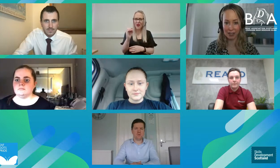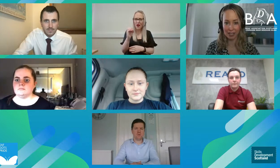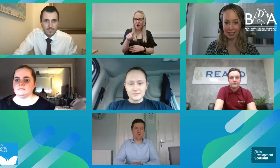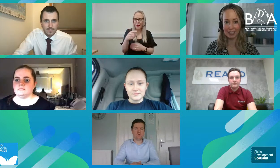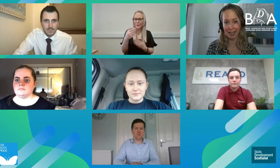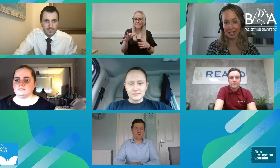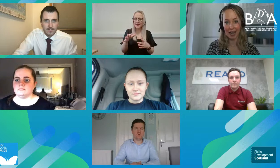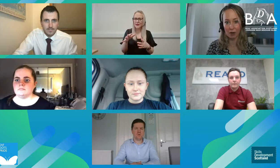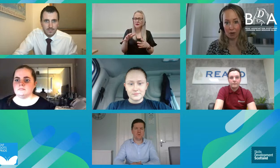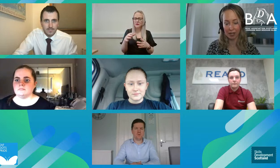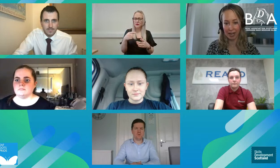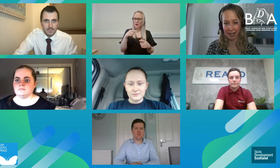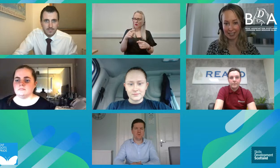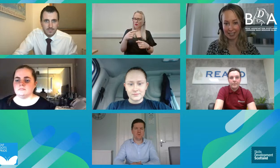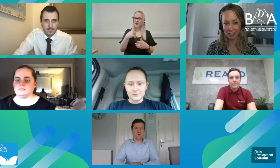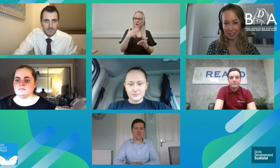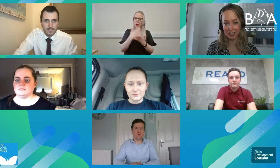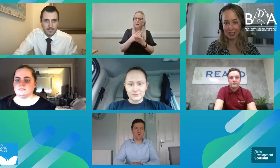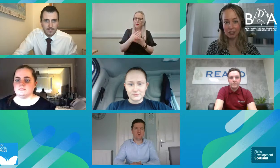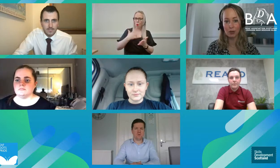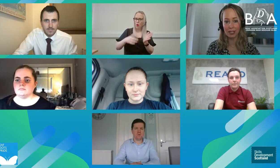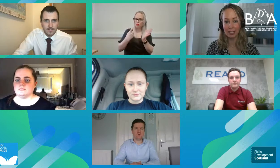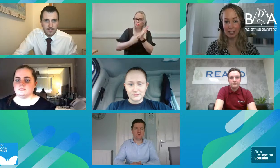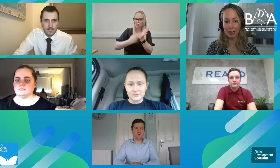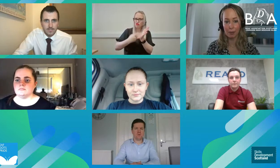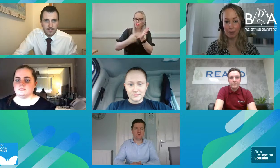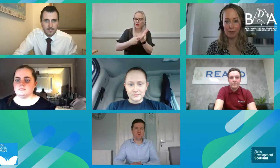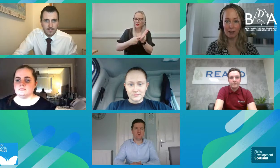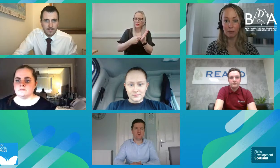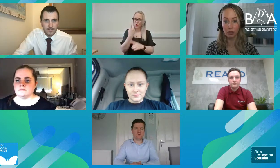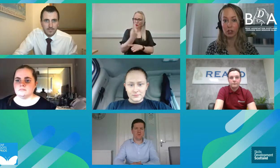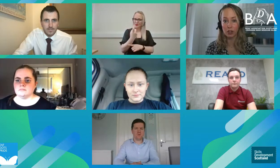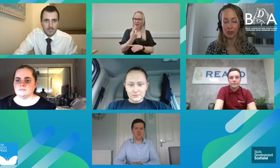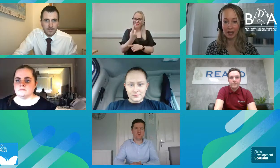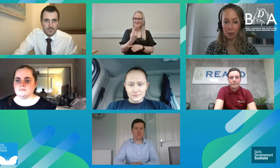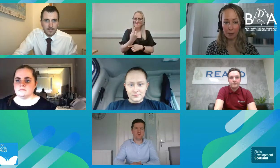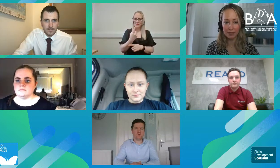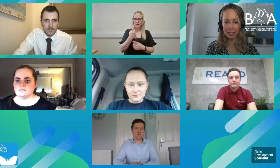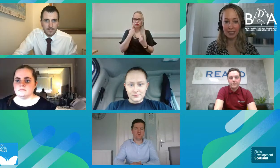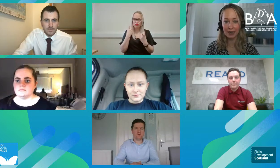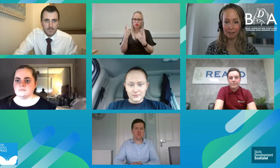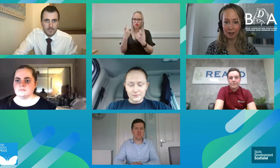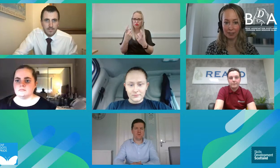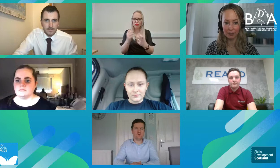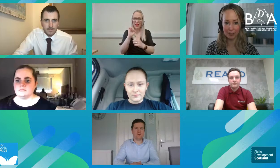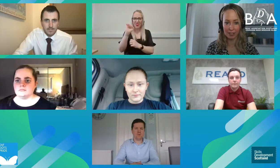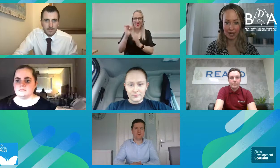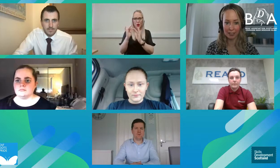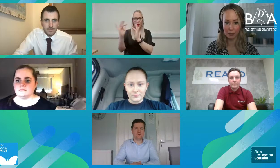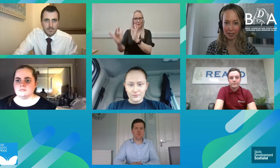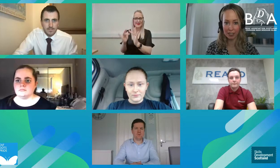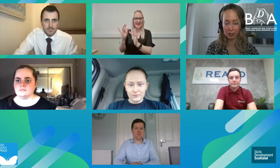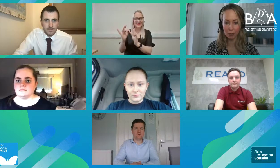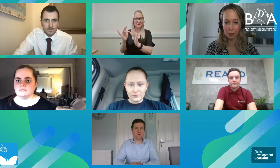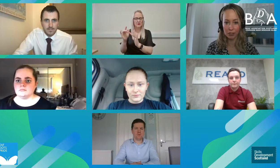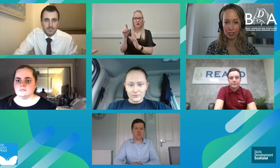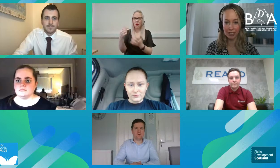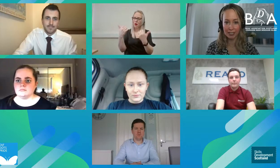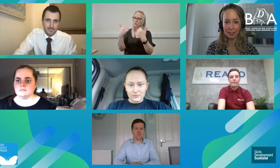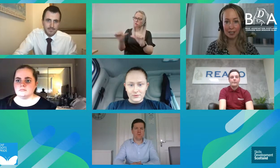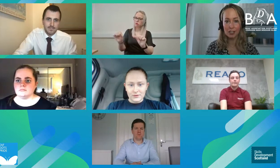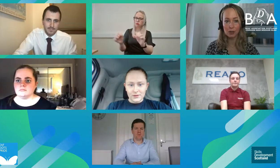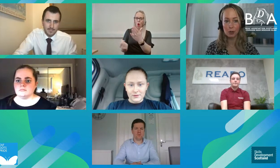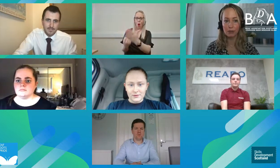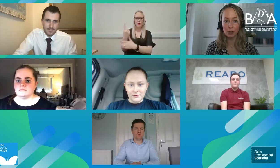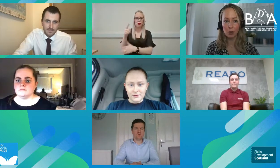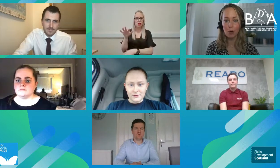particularly interested in an organisation. So he looked on their website and found out that they had apprenticeship